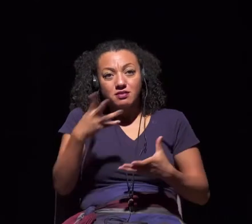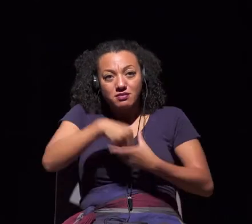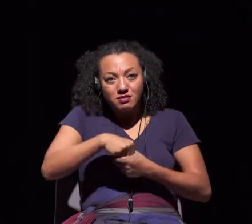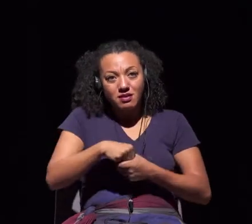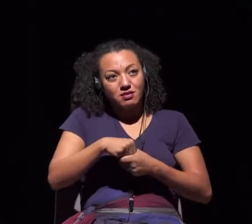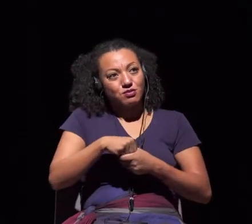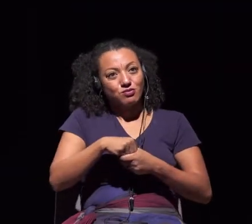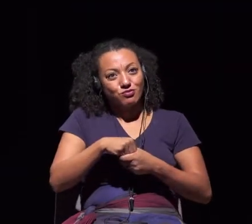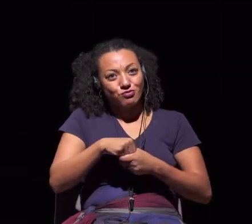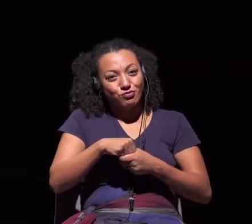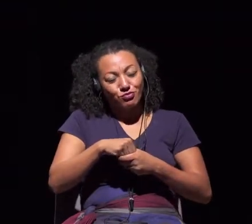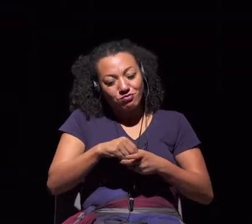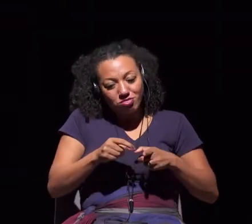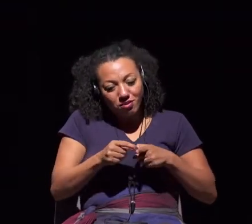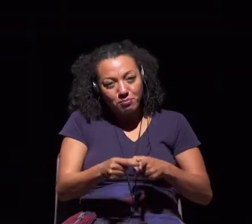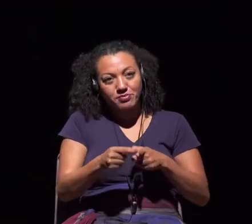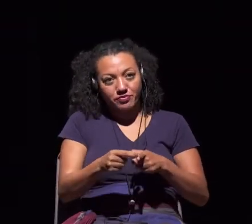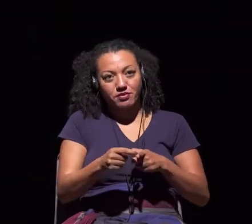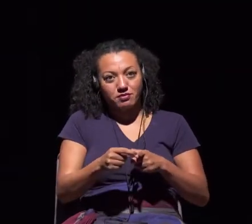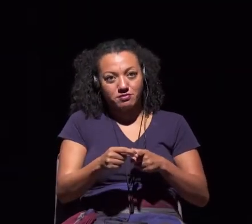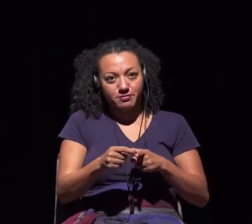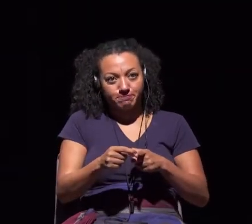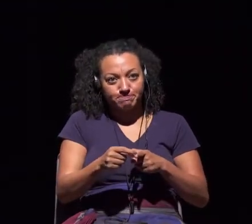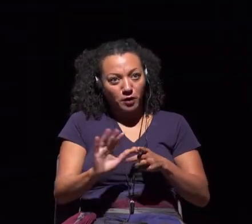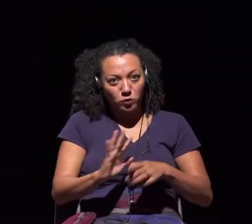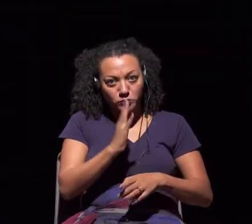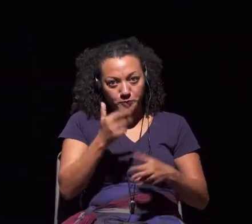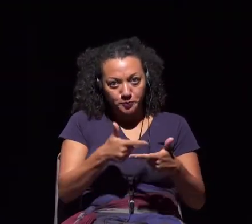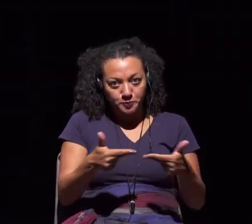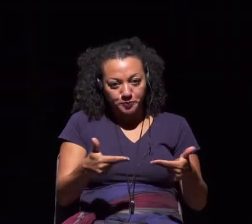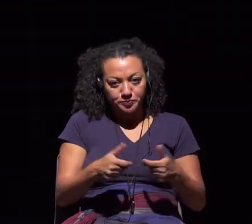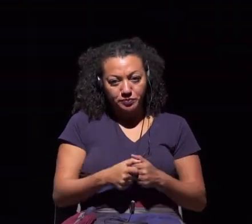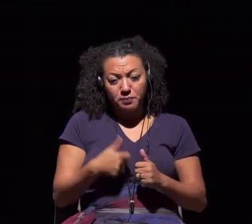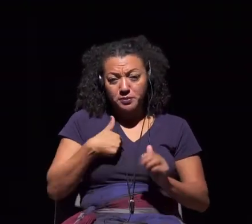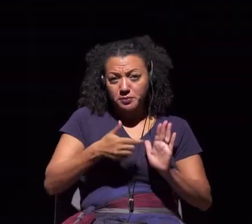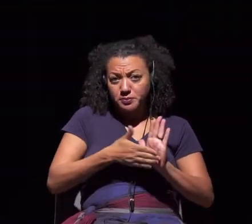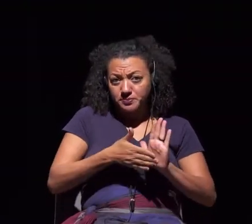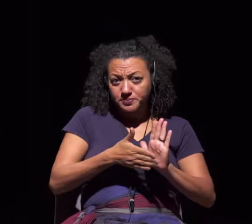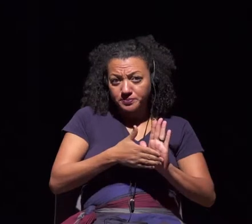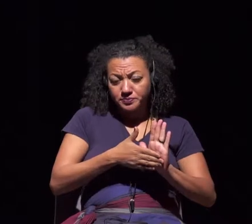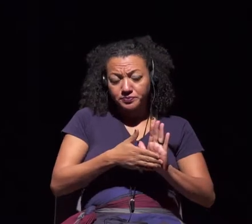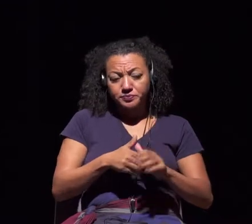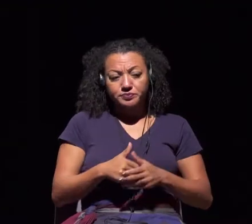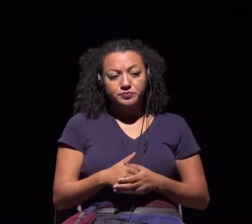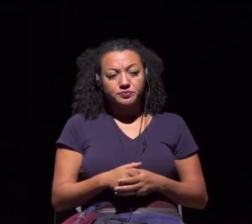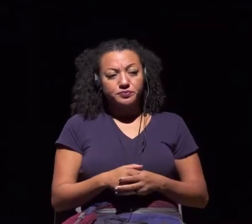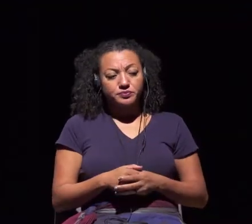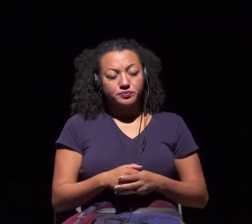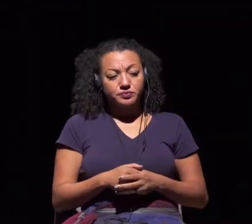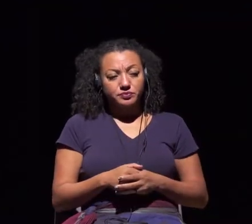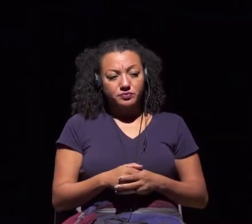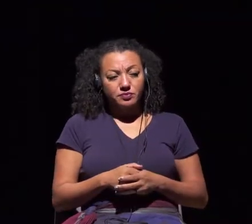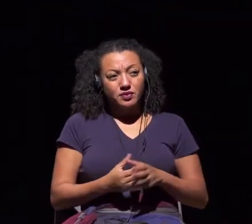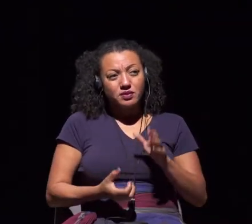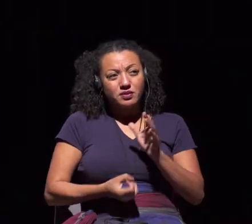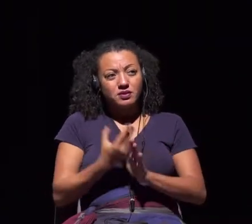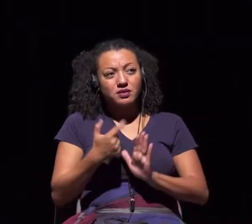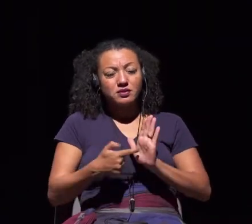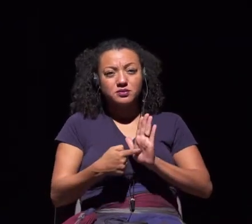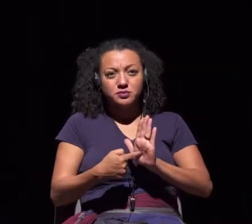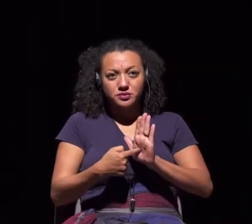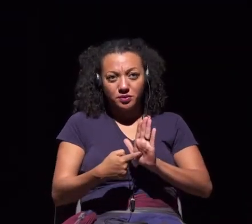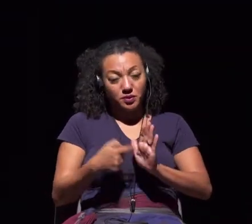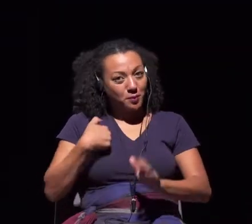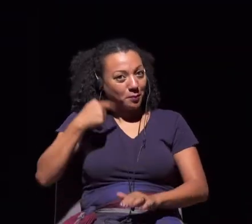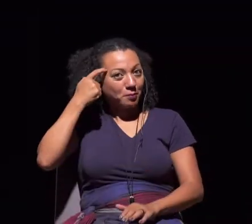the powers that be was to really to do an exhibition, what I thought was an